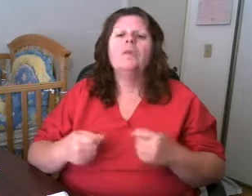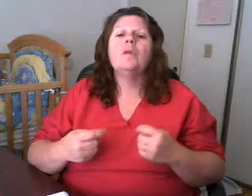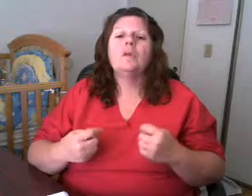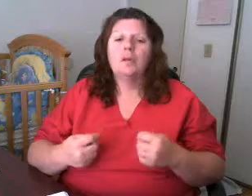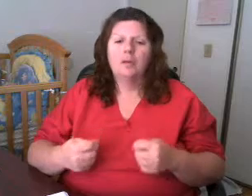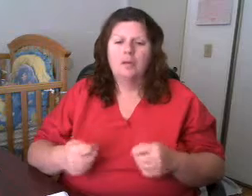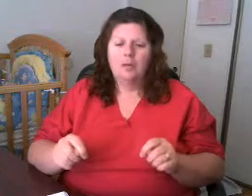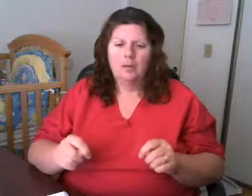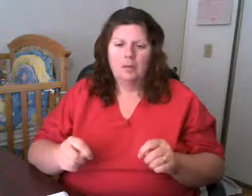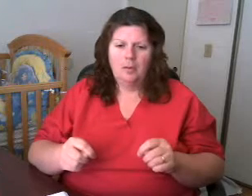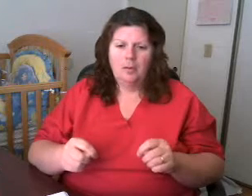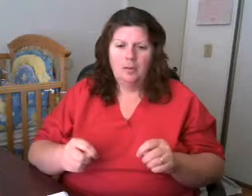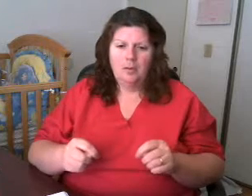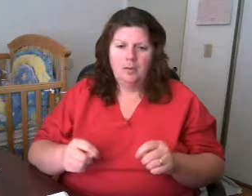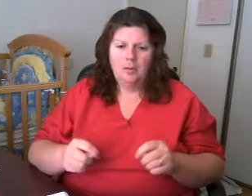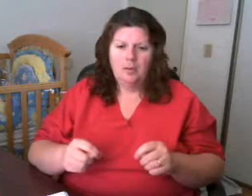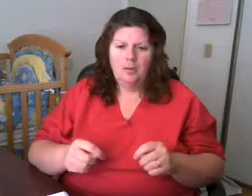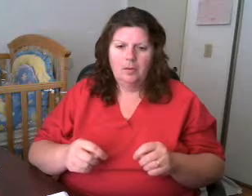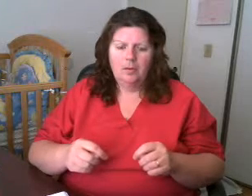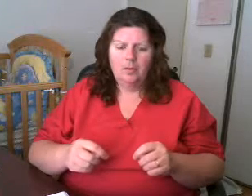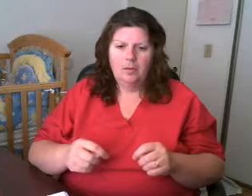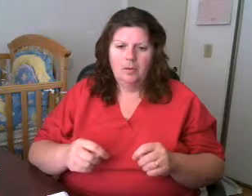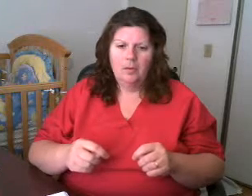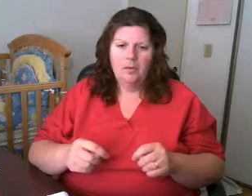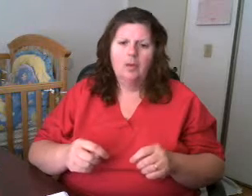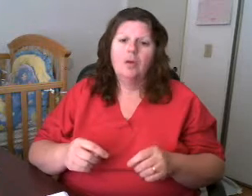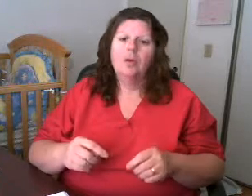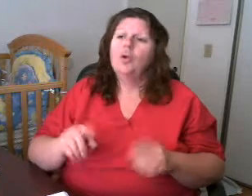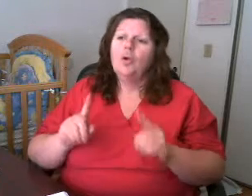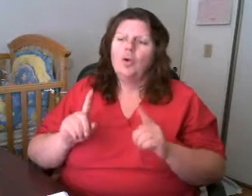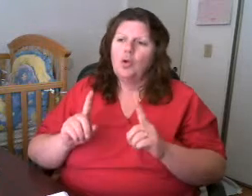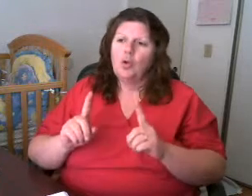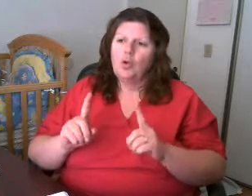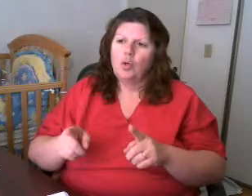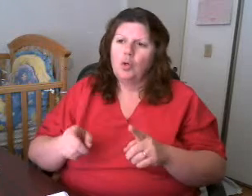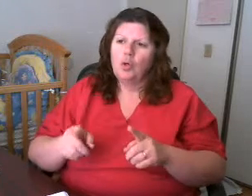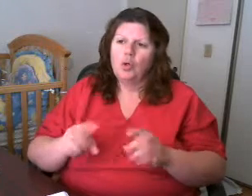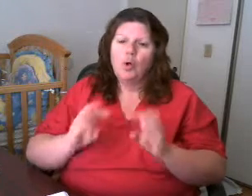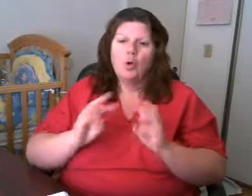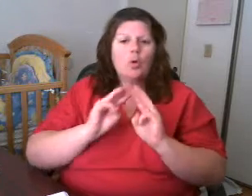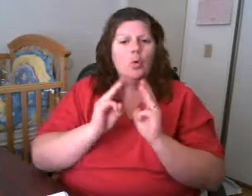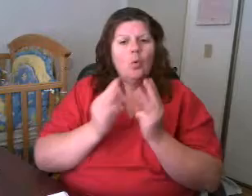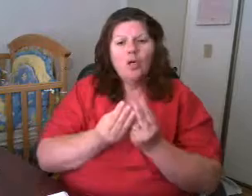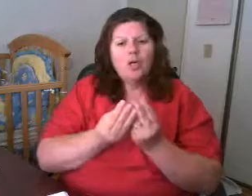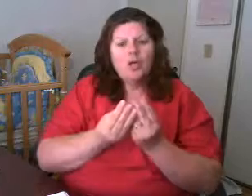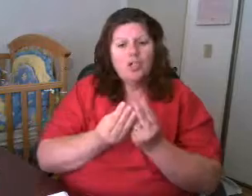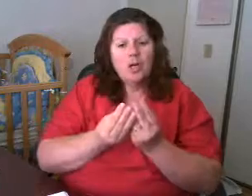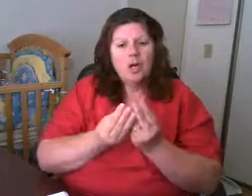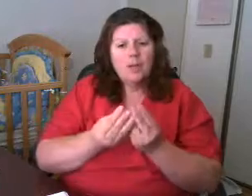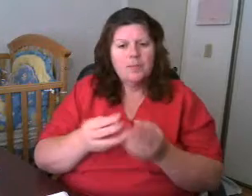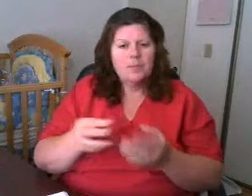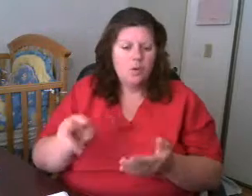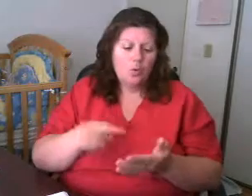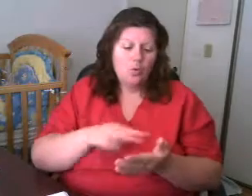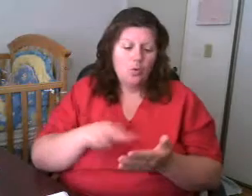of interpreting by attending workshops, classes, reading professional literature, working with a